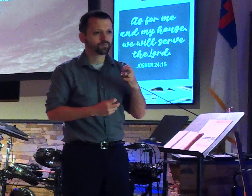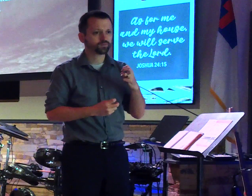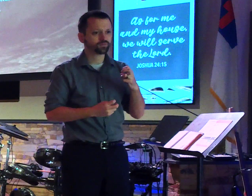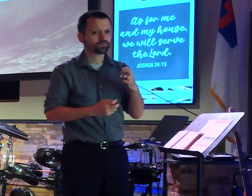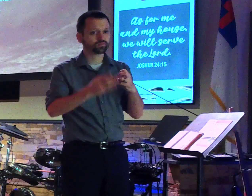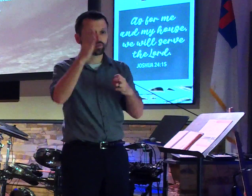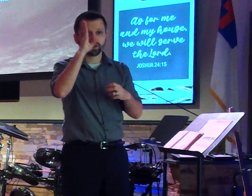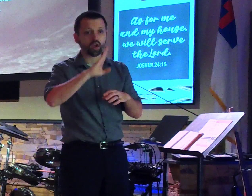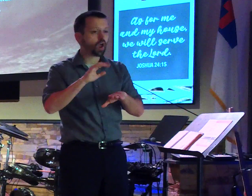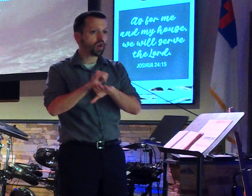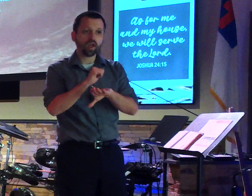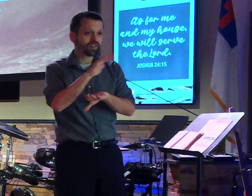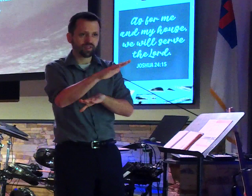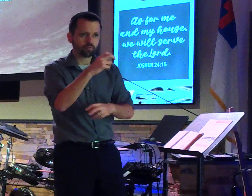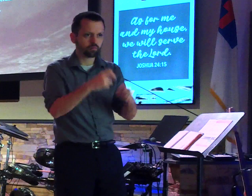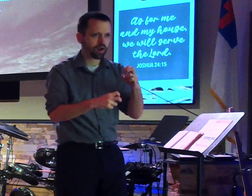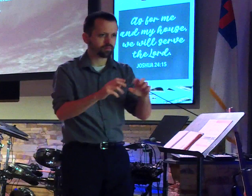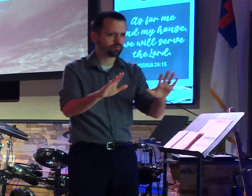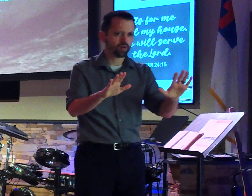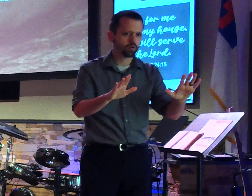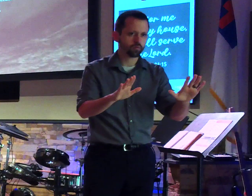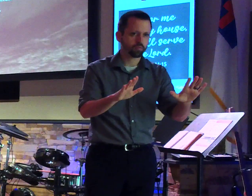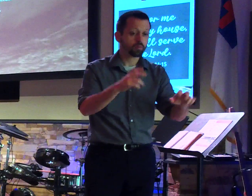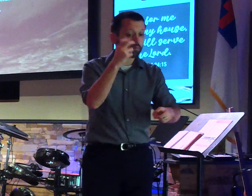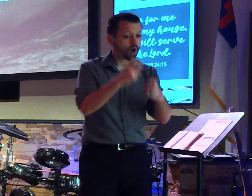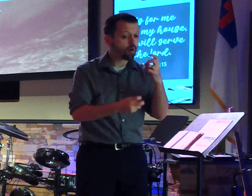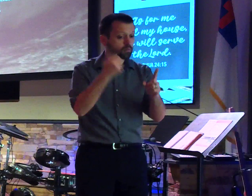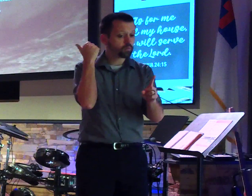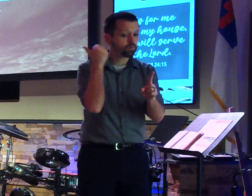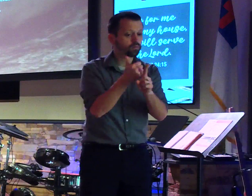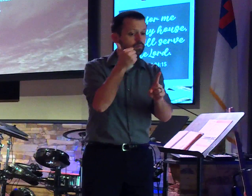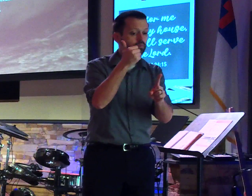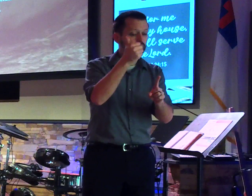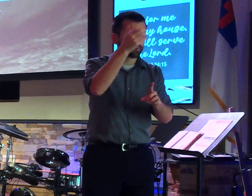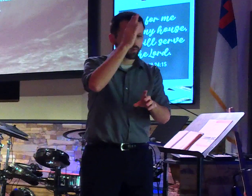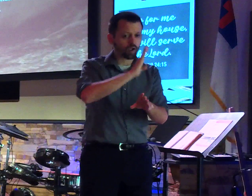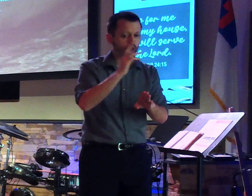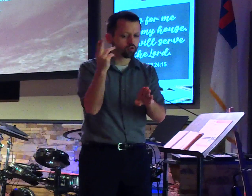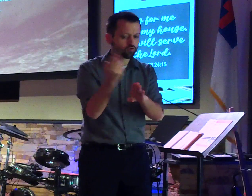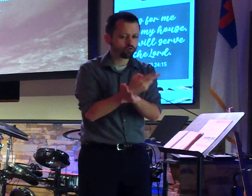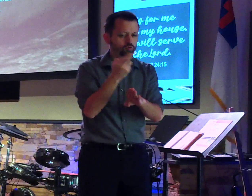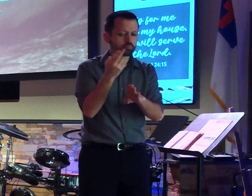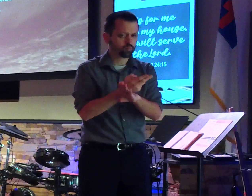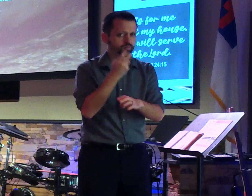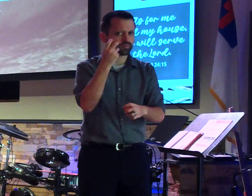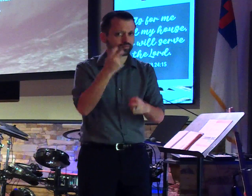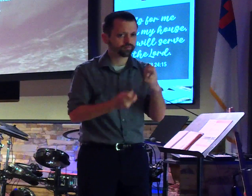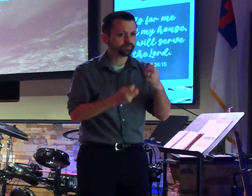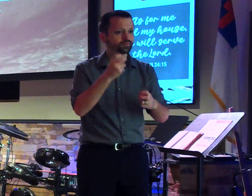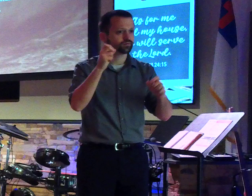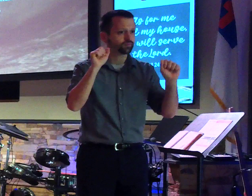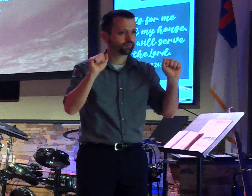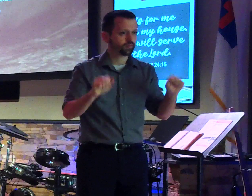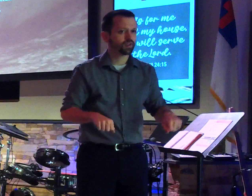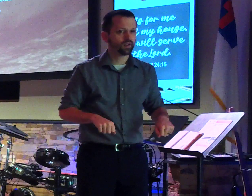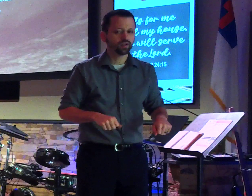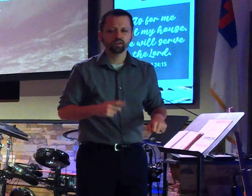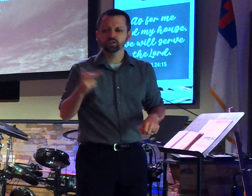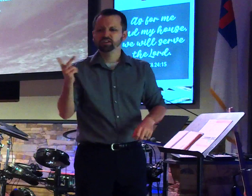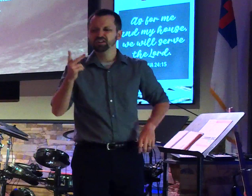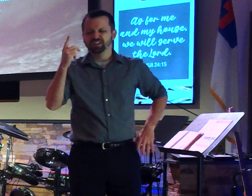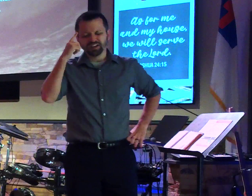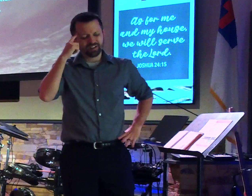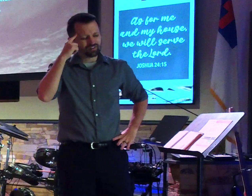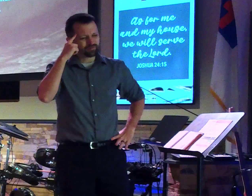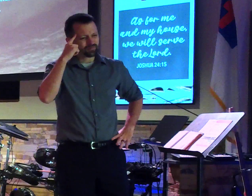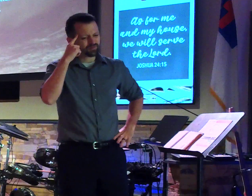send tragedies our way, but when they come, God's able to work through that. And so they asked themselves, what can